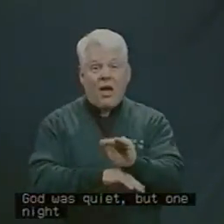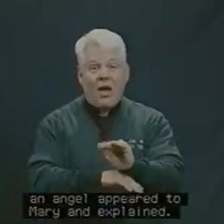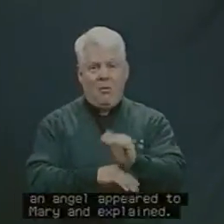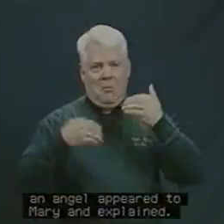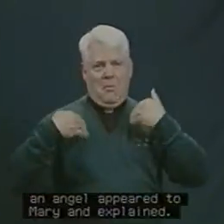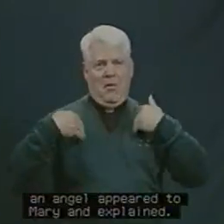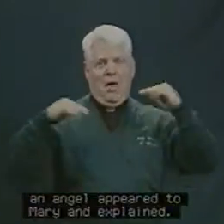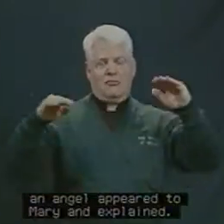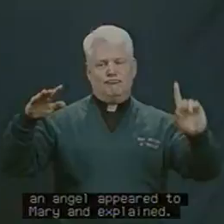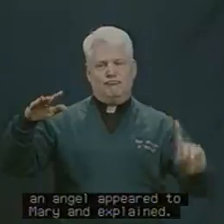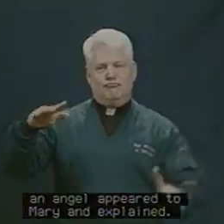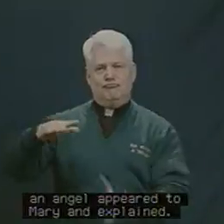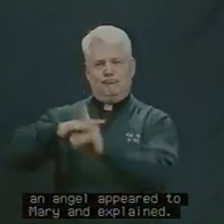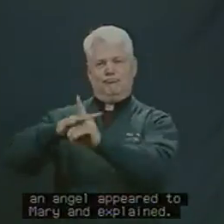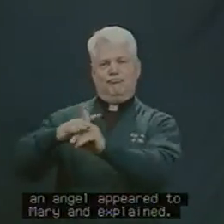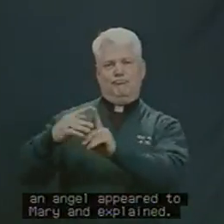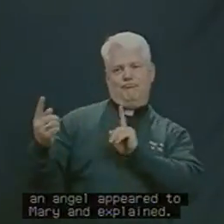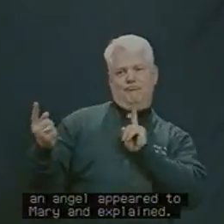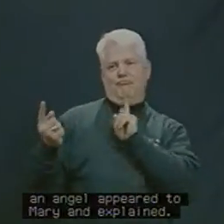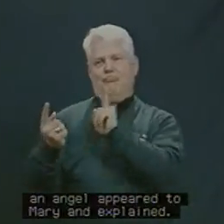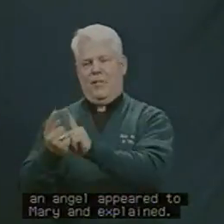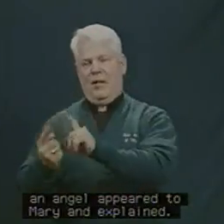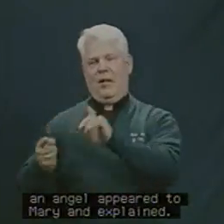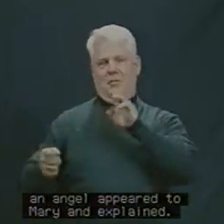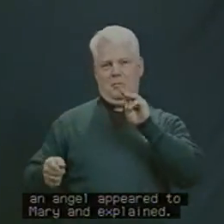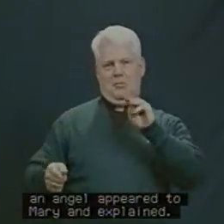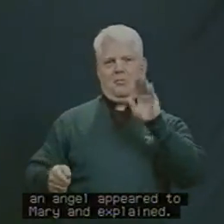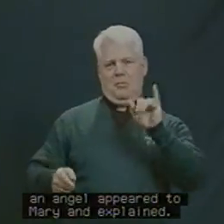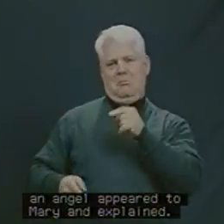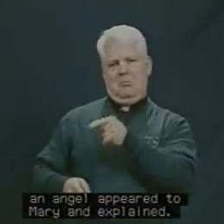But one night an angel appeared to Mary and explained.